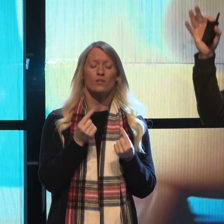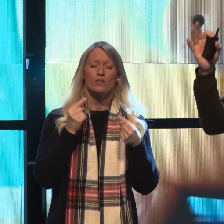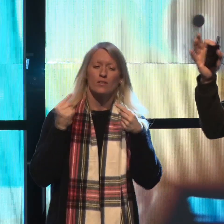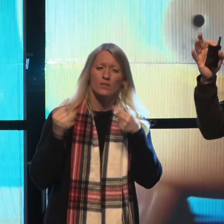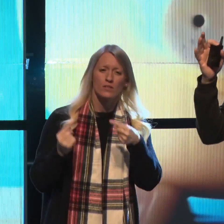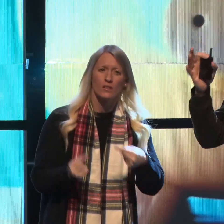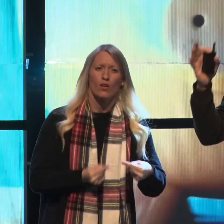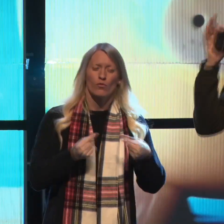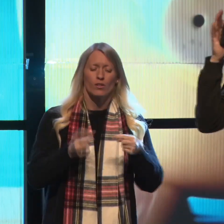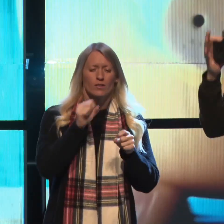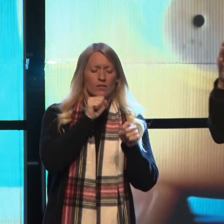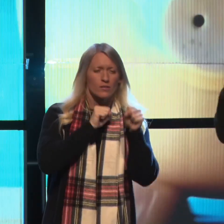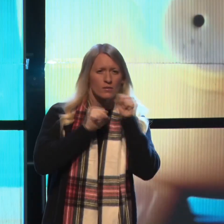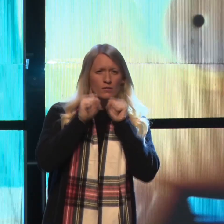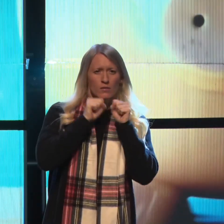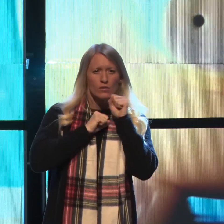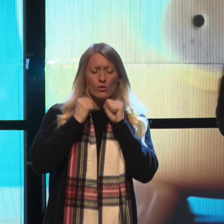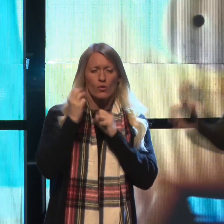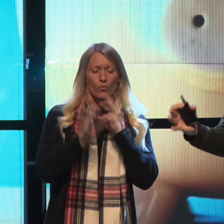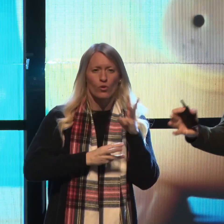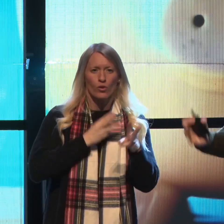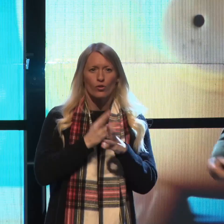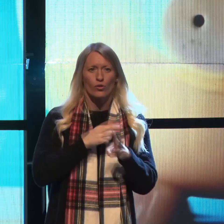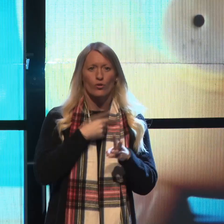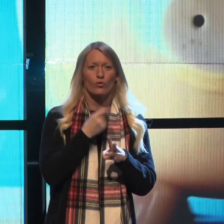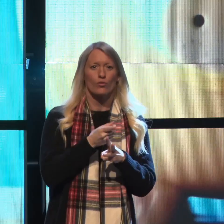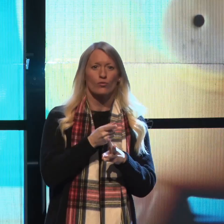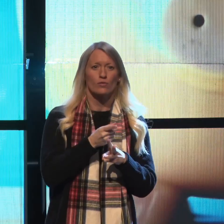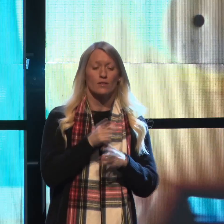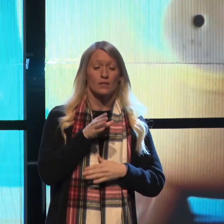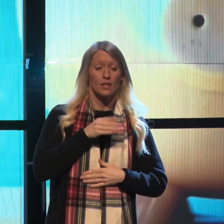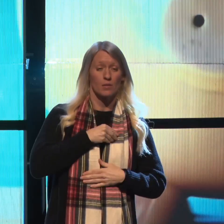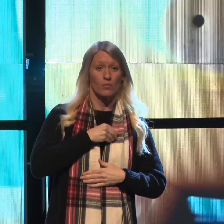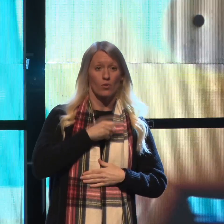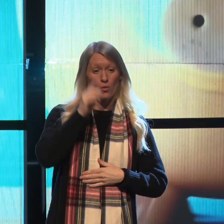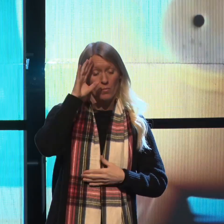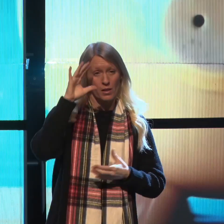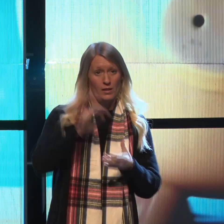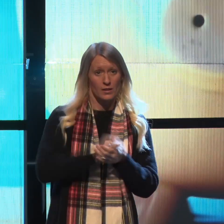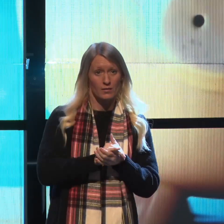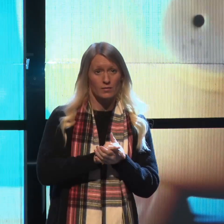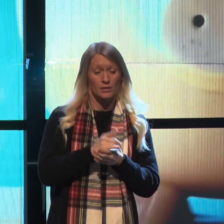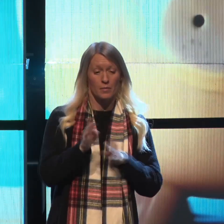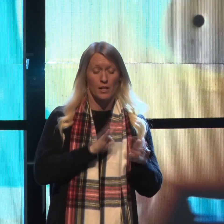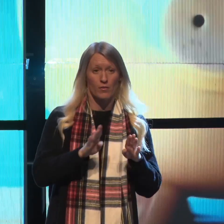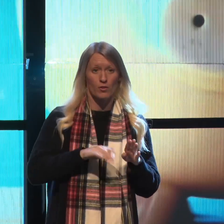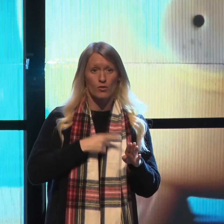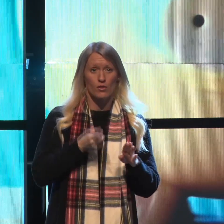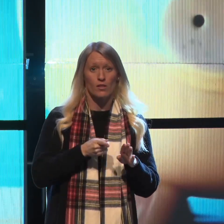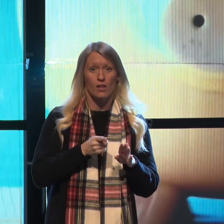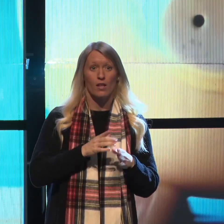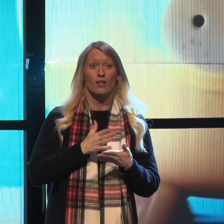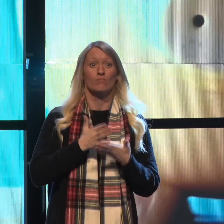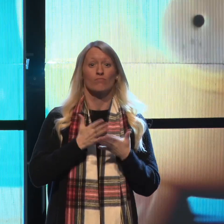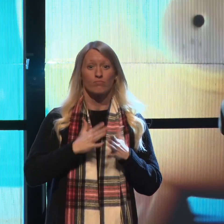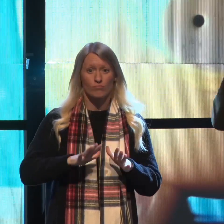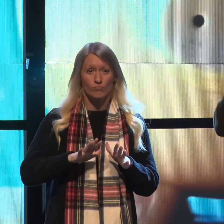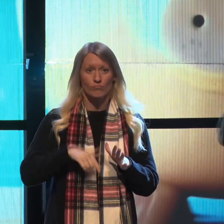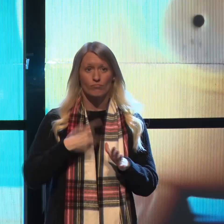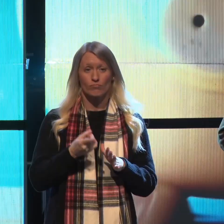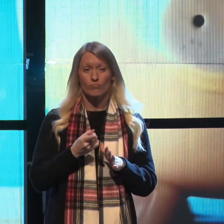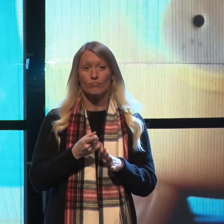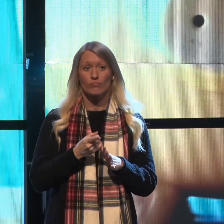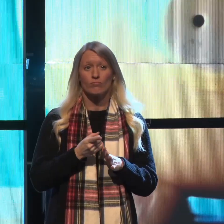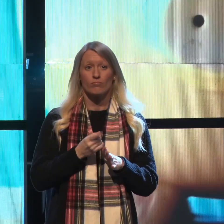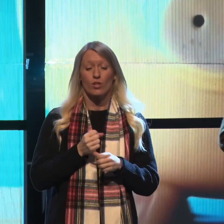many acceptable beliefs and behaviors that produce unacceptable beliefs and behaviors. Now that framework, right? I'm going to tell